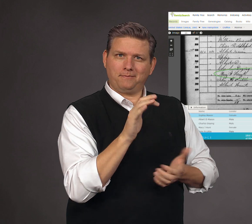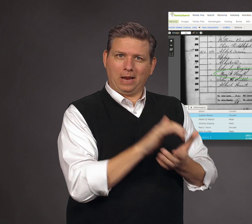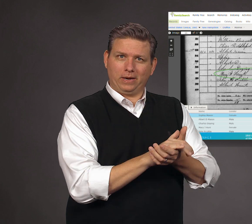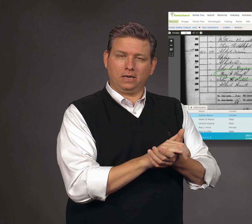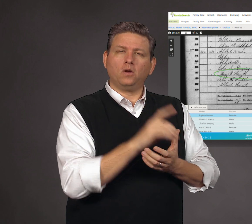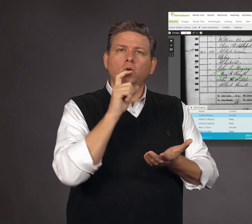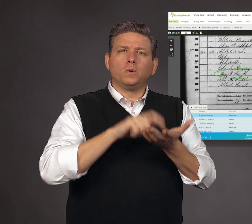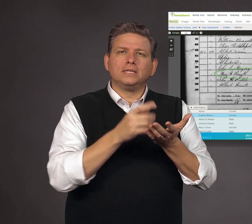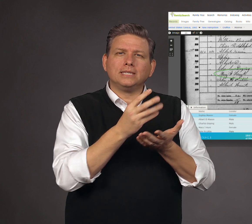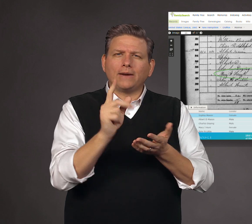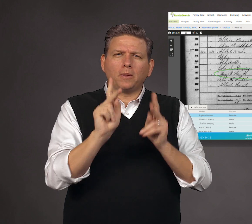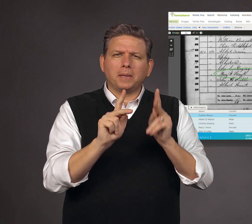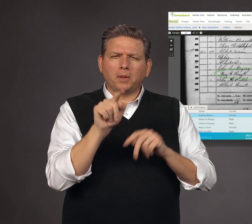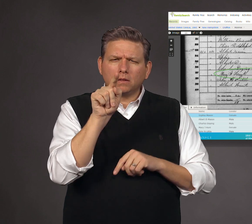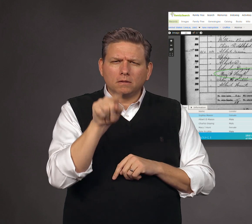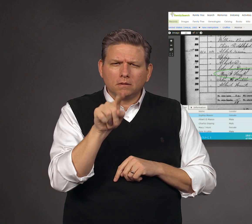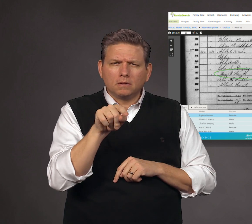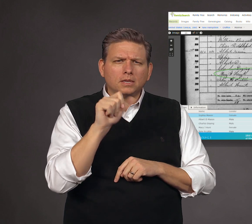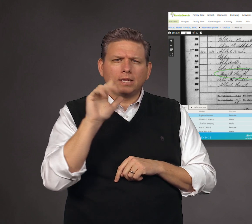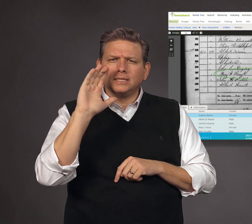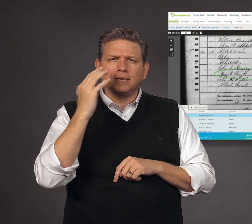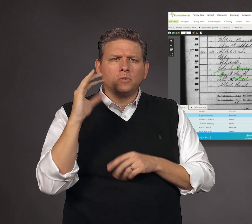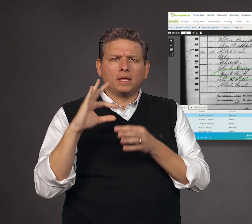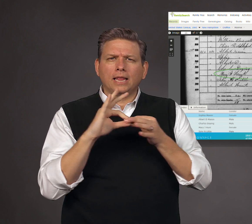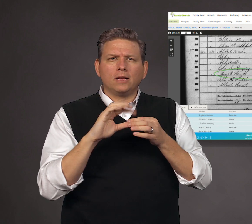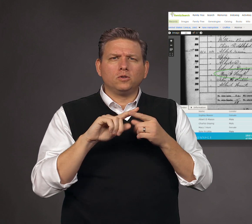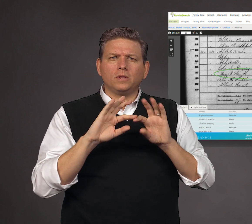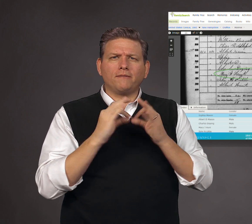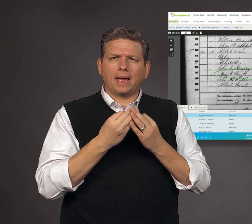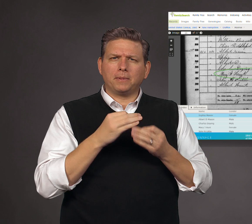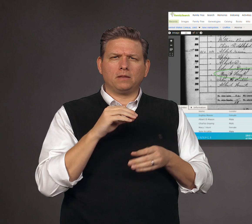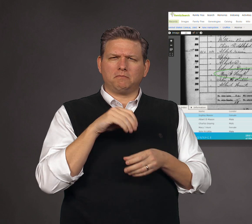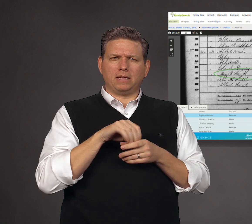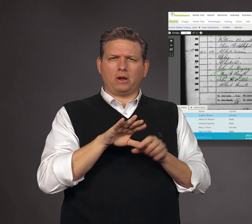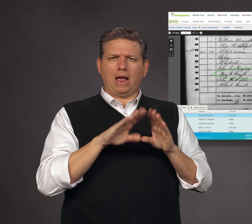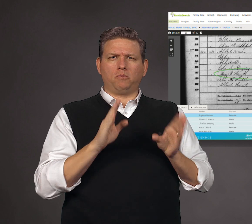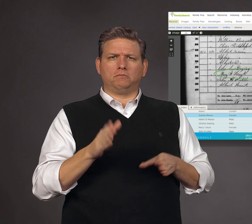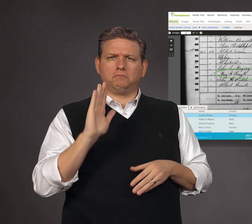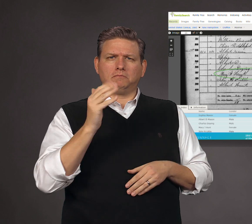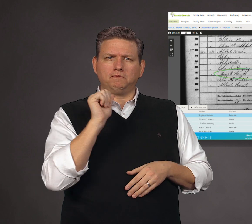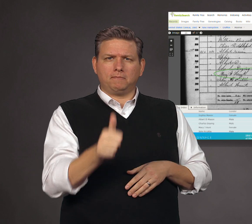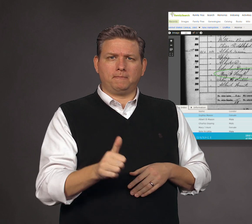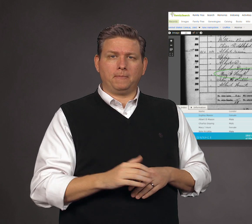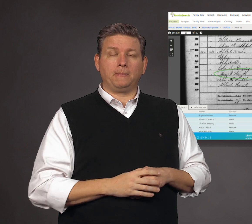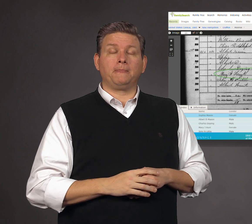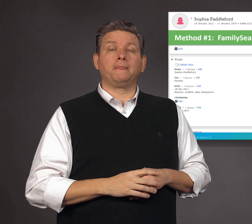several people that don't seem to be related to the Mason family living in their household.